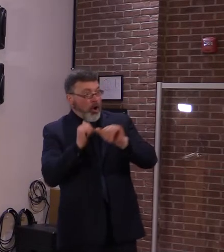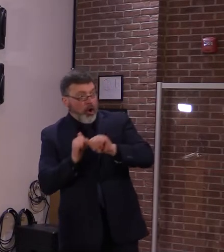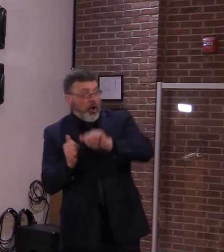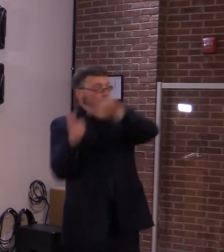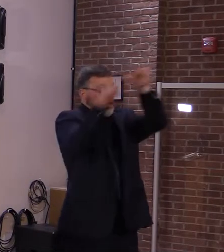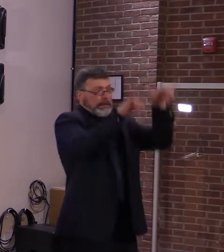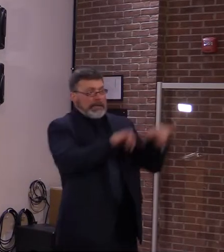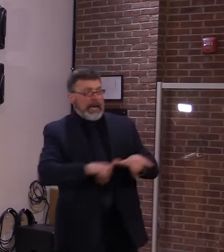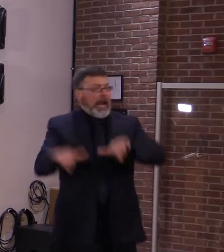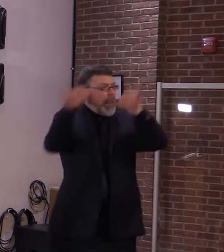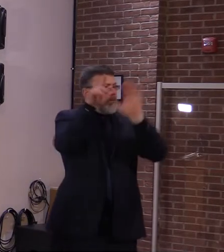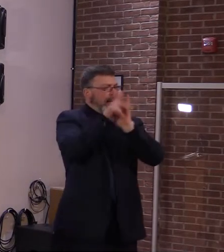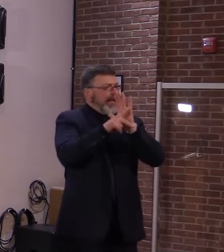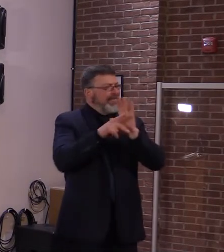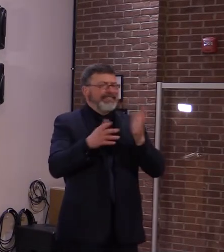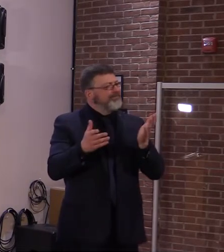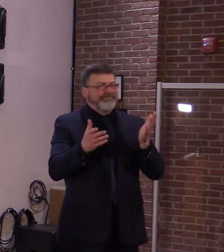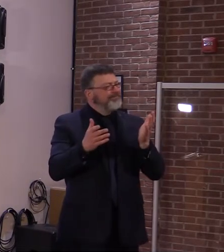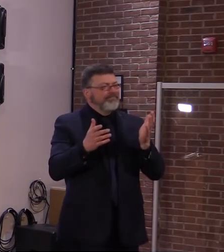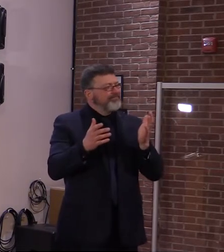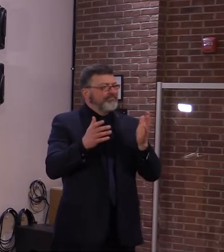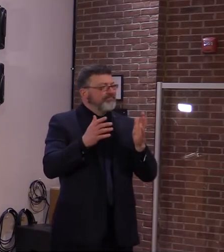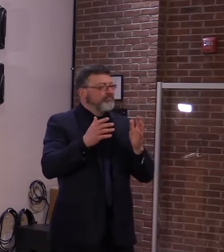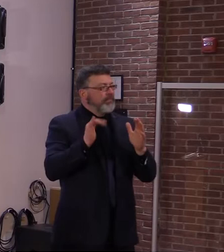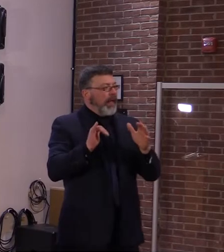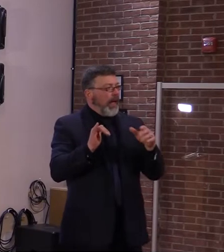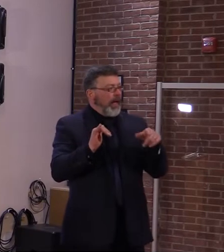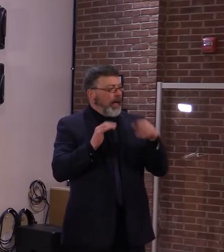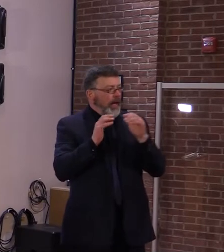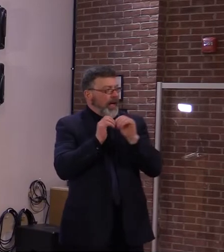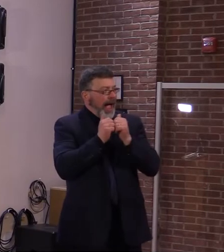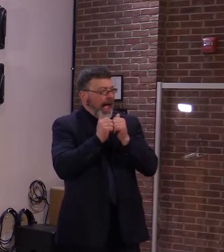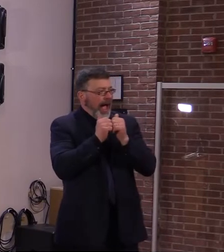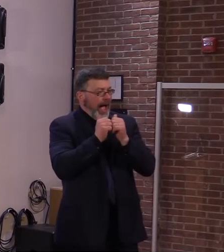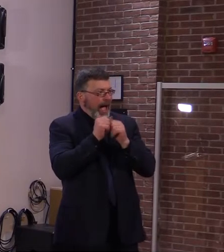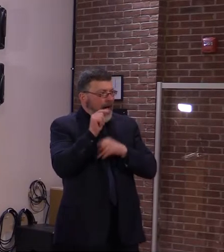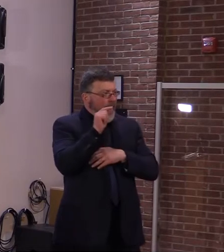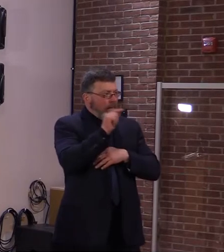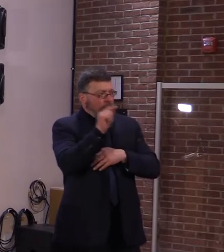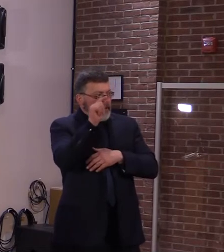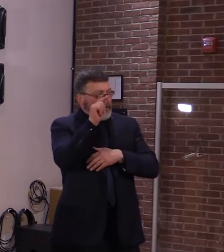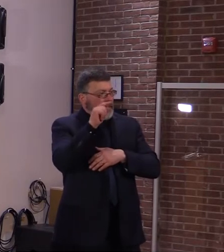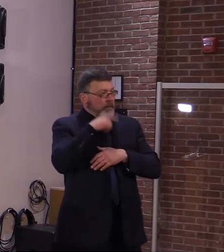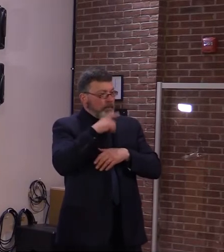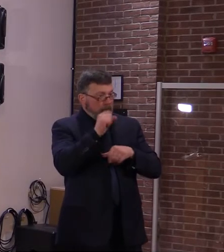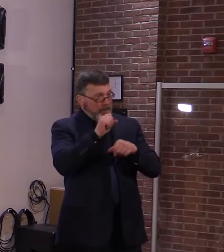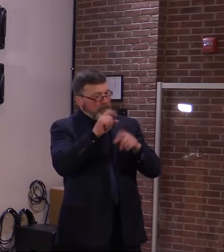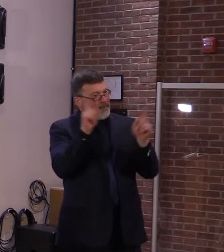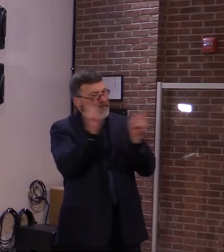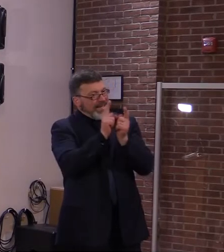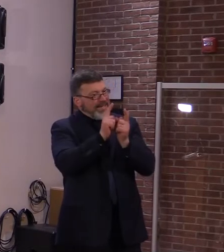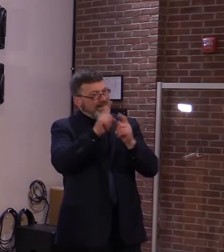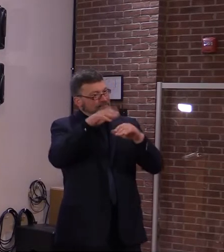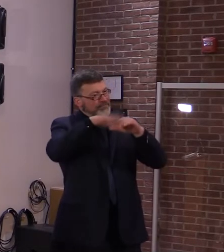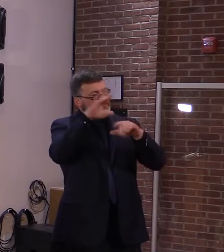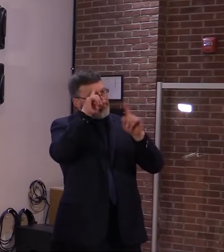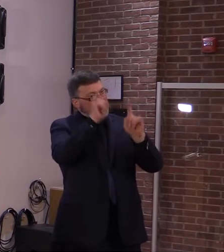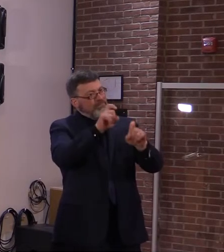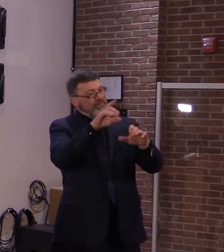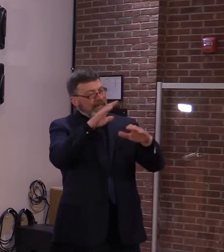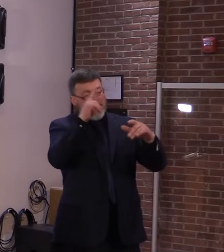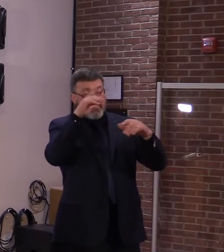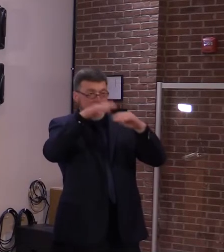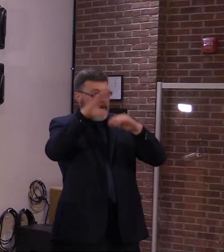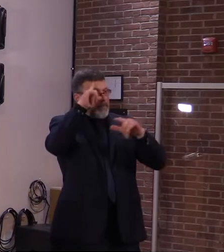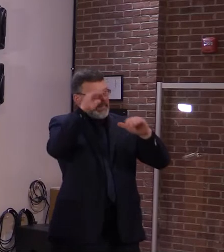levels. So, you know, decisions on retention for students in the primary grades, for example, are fundamentally different than the decisions around retention